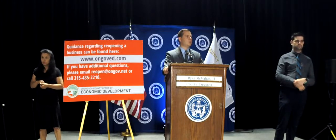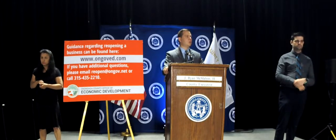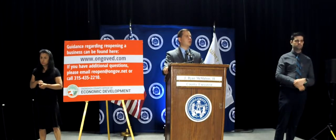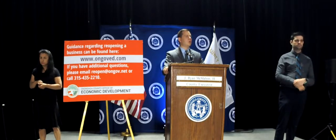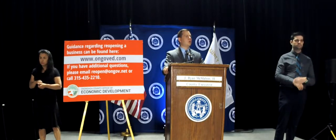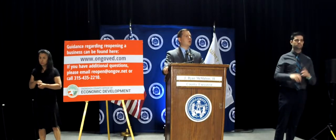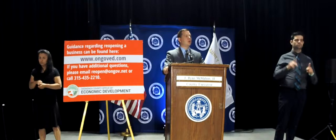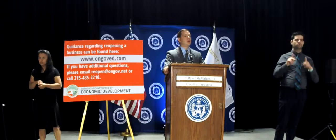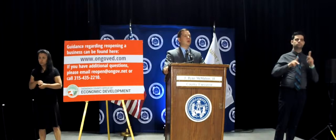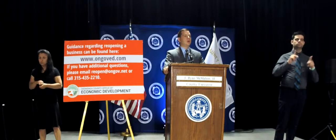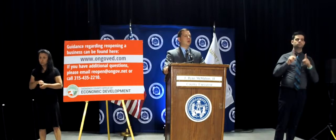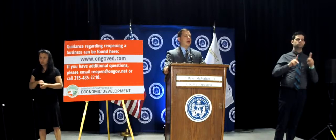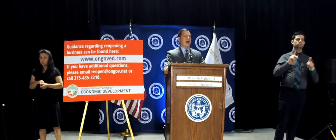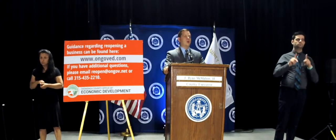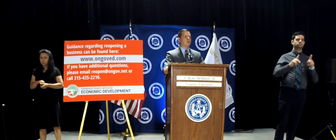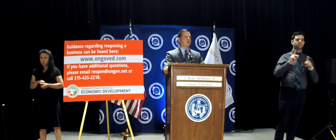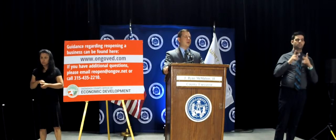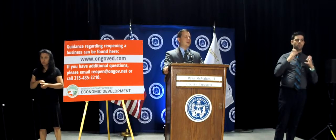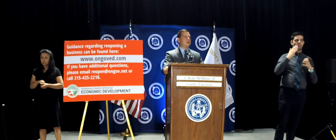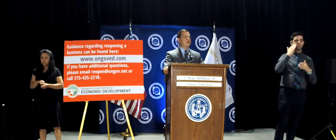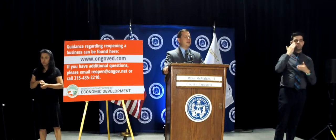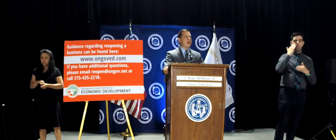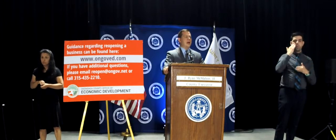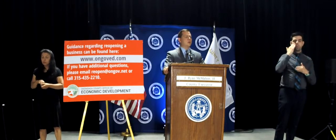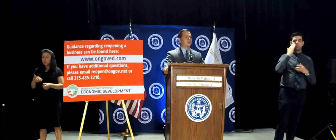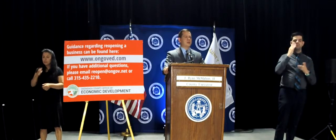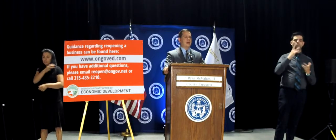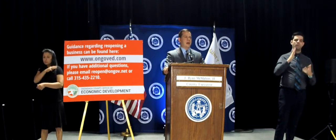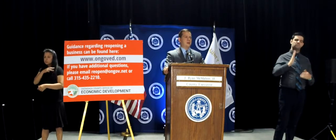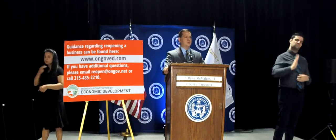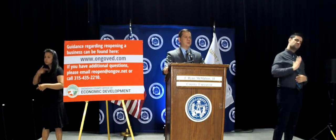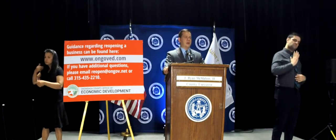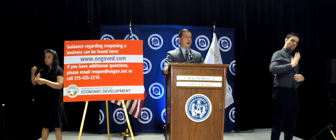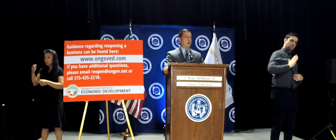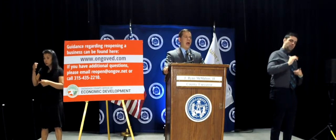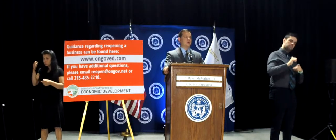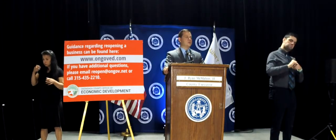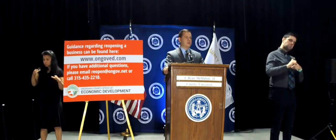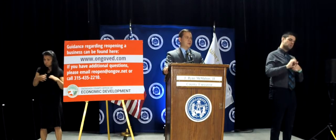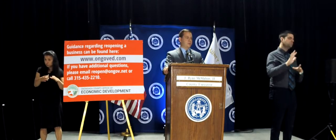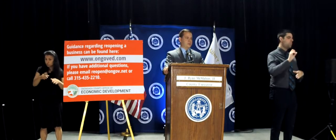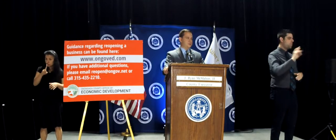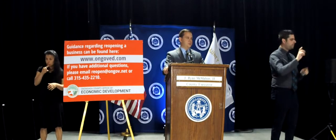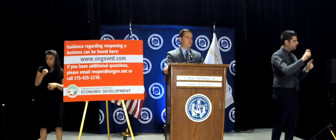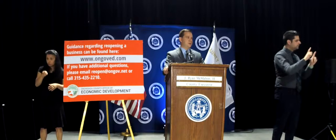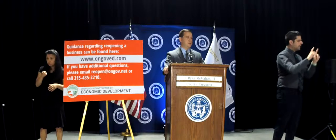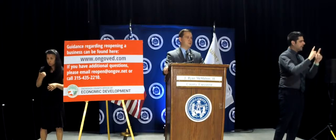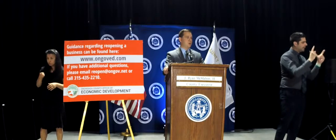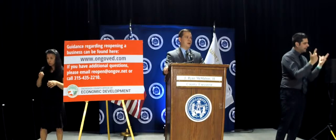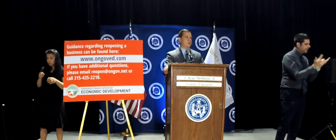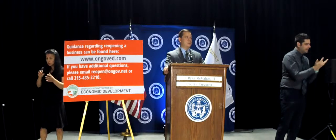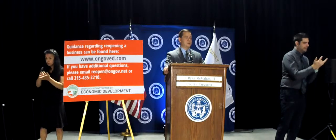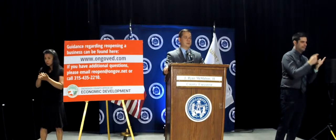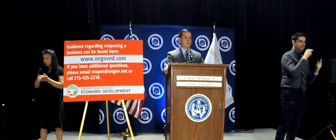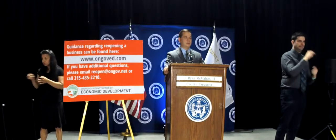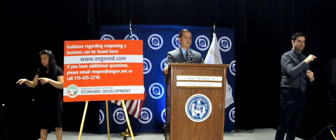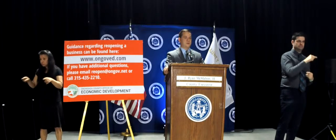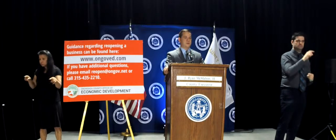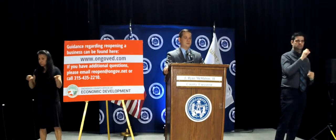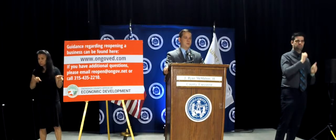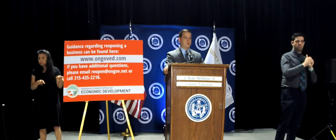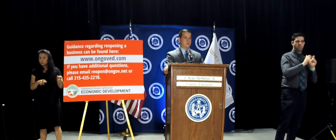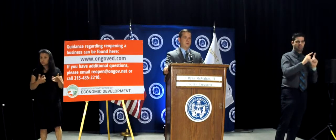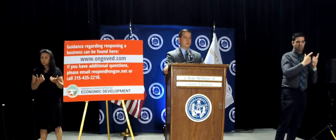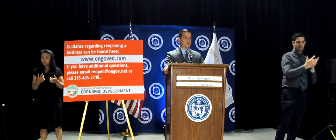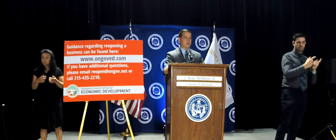a real league or team. I don't want to be insured. Yeah, I don't think I don't see the difference, and so I don't see the